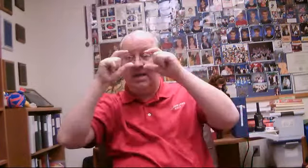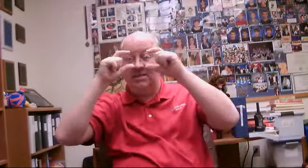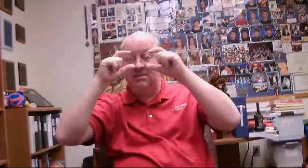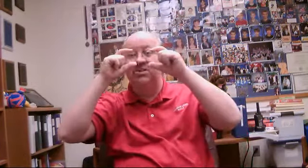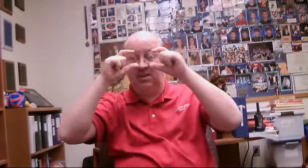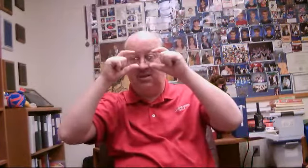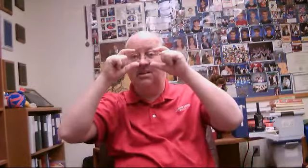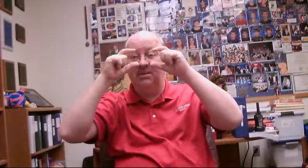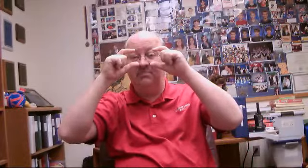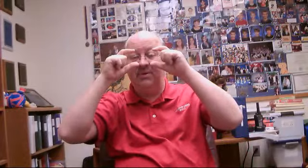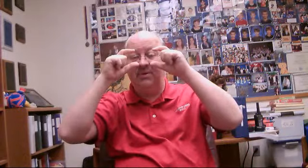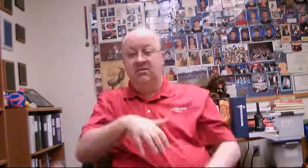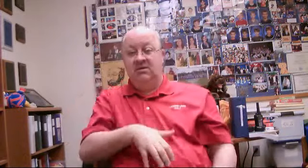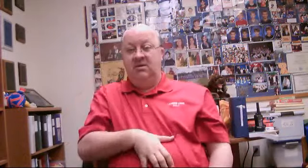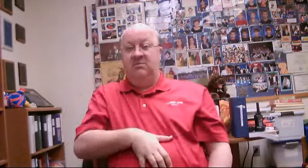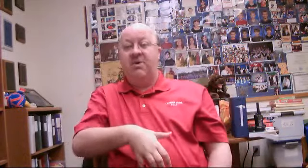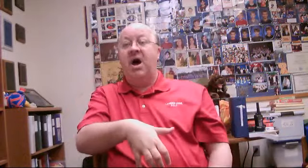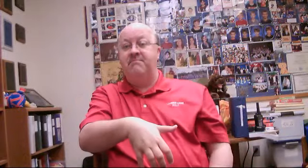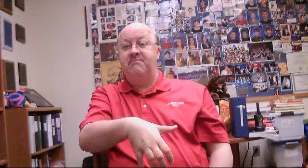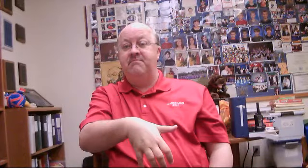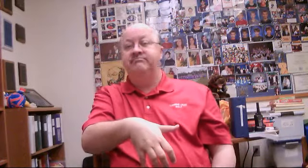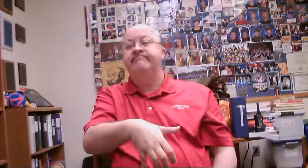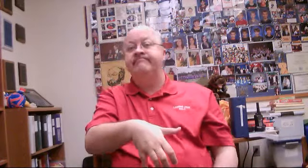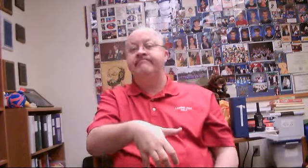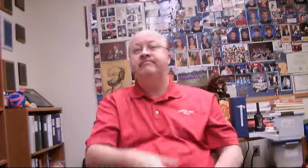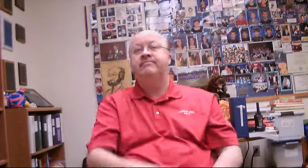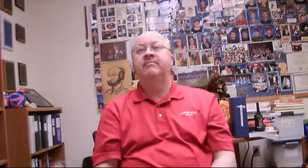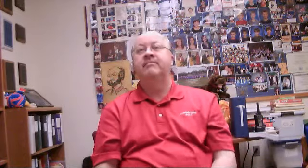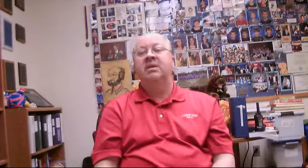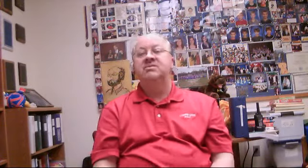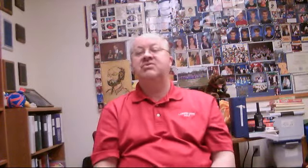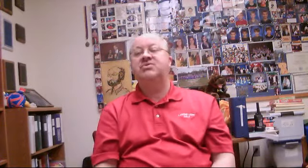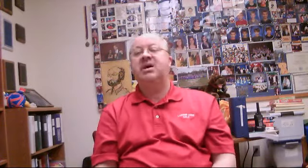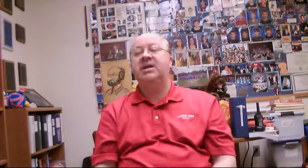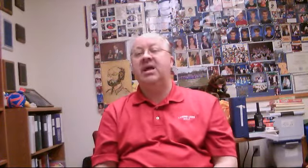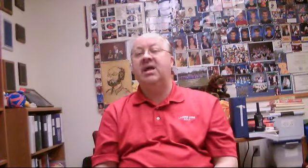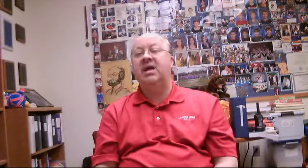glasses, shake your head a little bit, pot belly. So let's try it again.